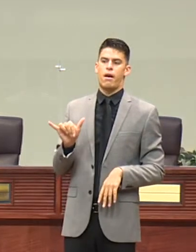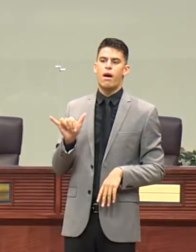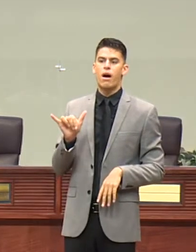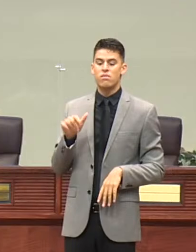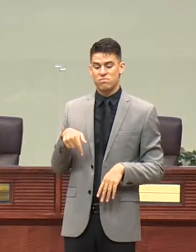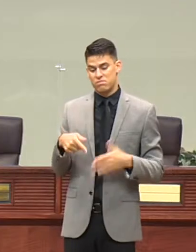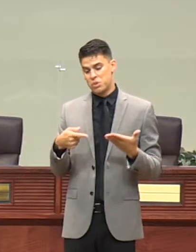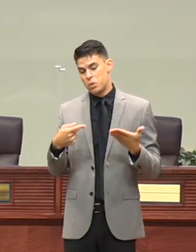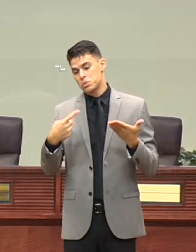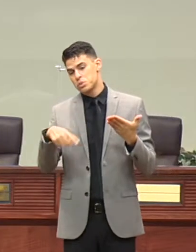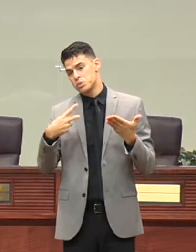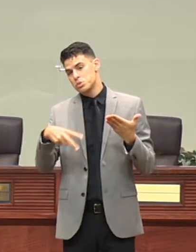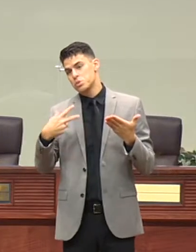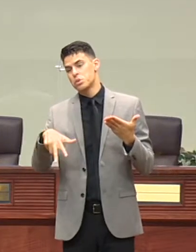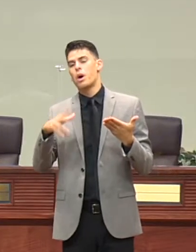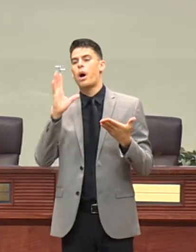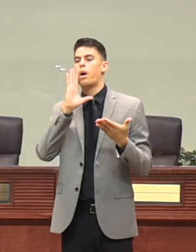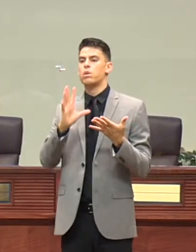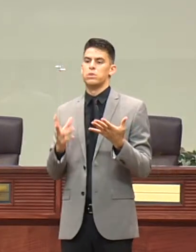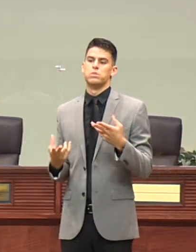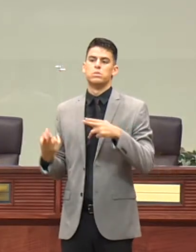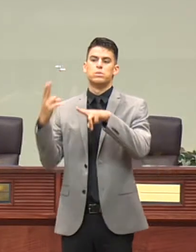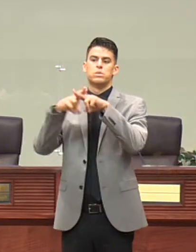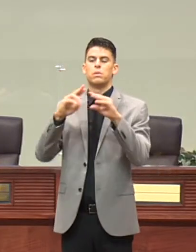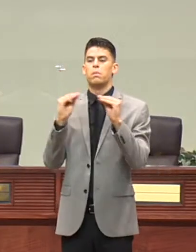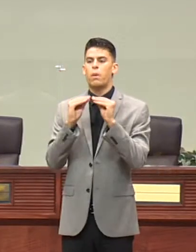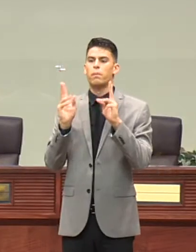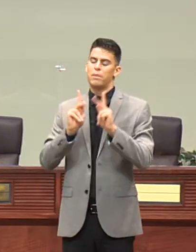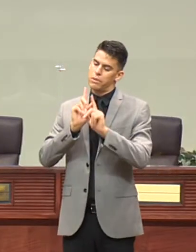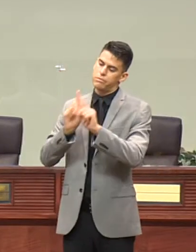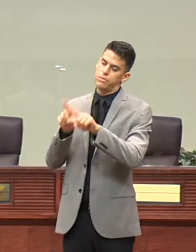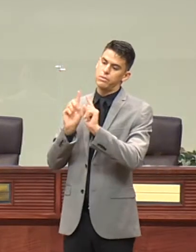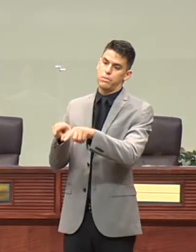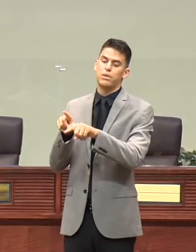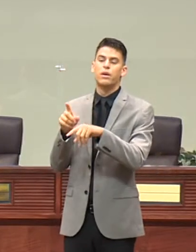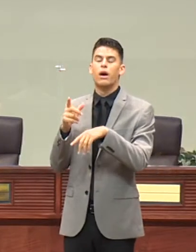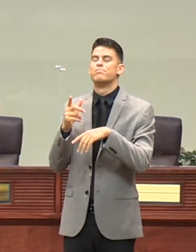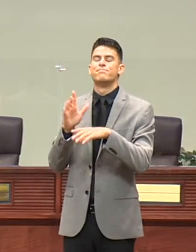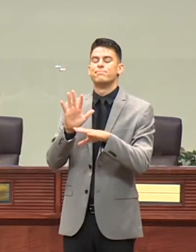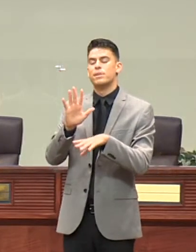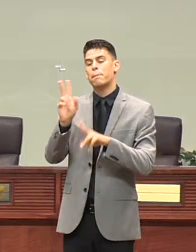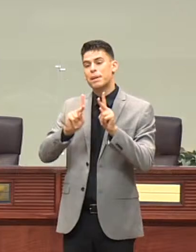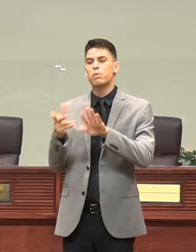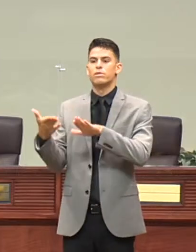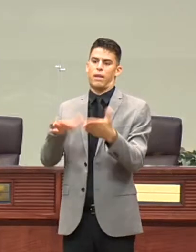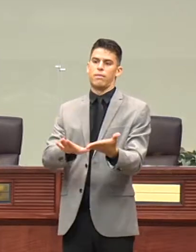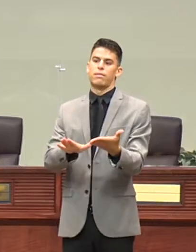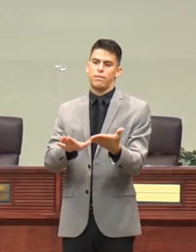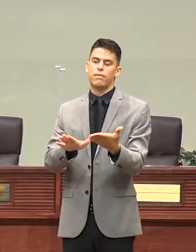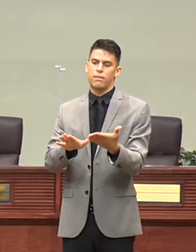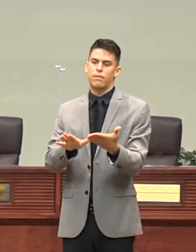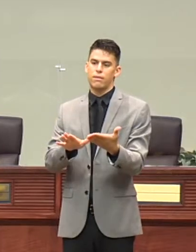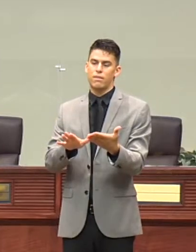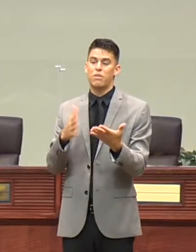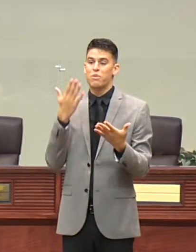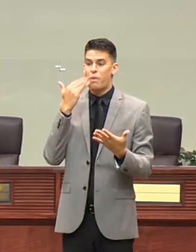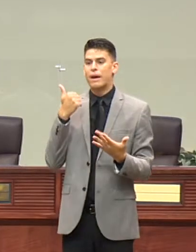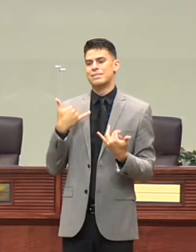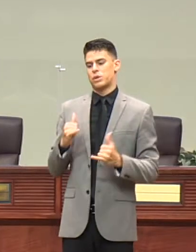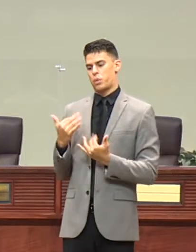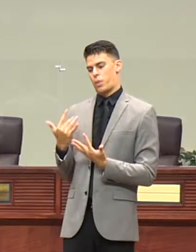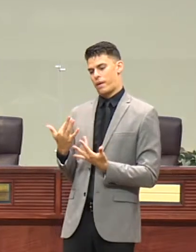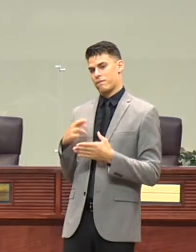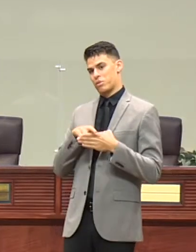the coming weeks, maybe starting next week, on the number of deaths, because we have not seen those yet from